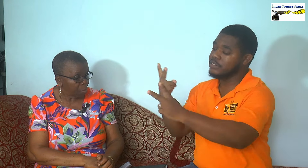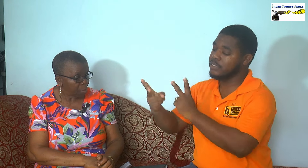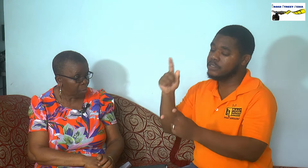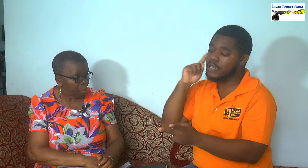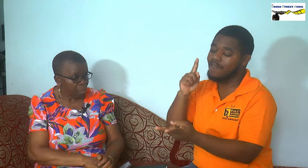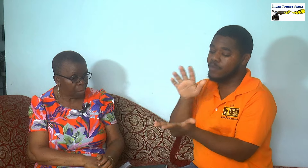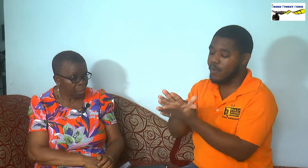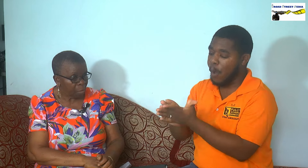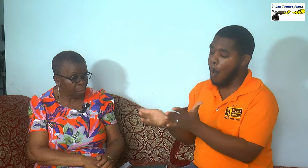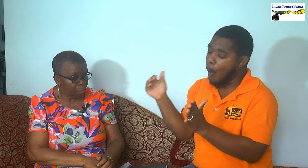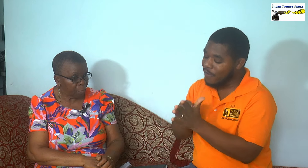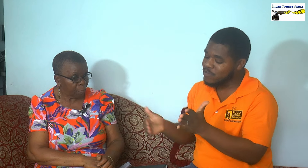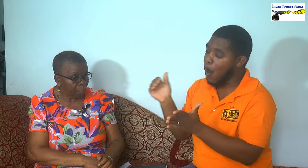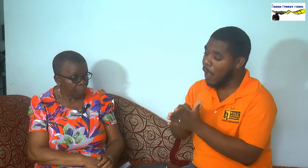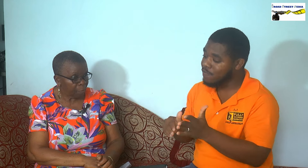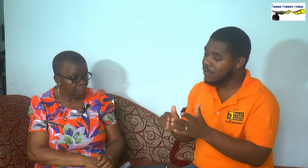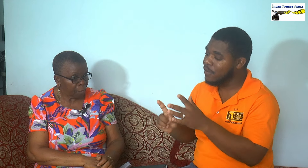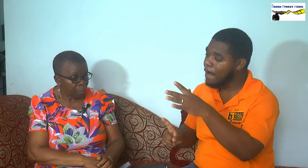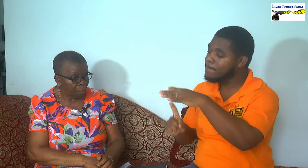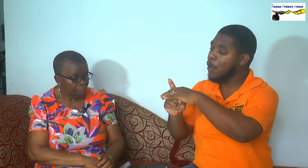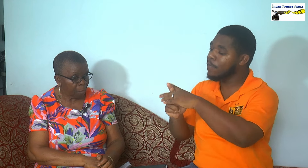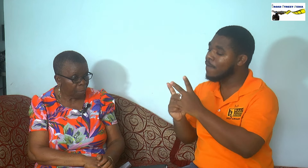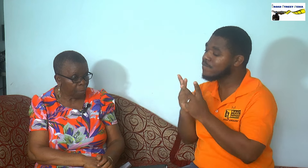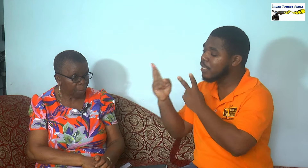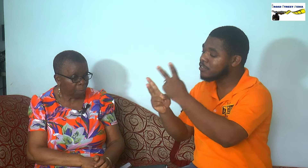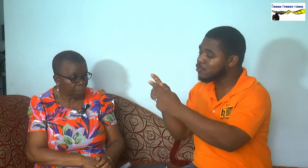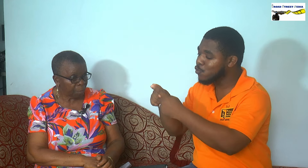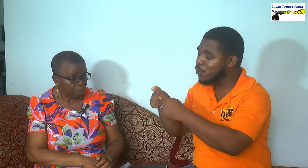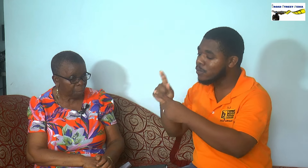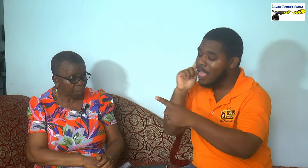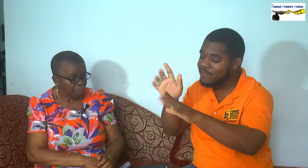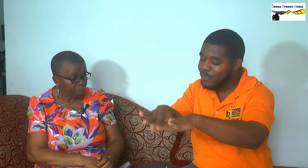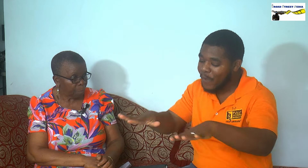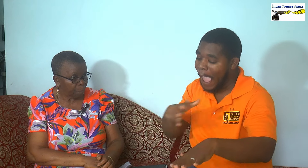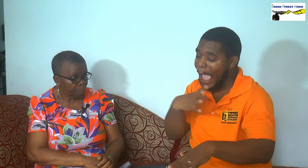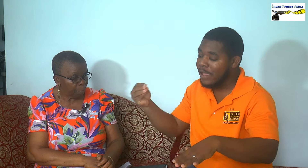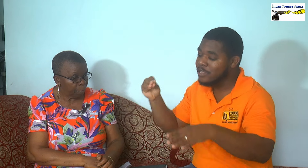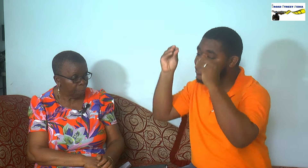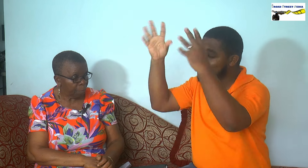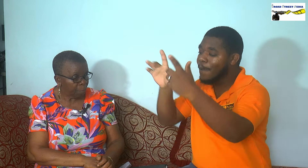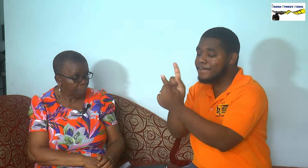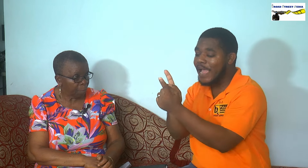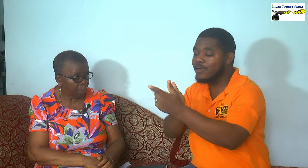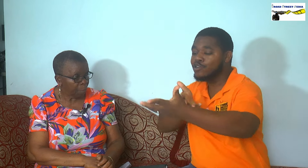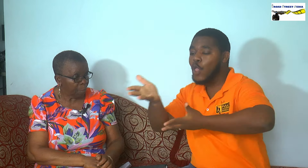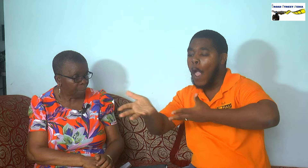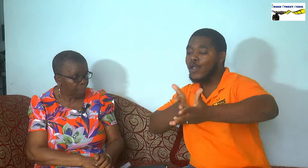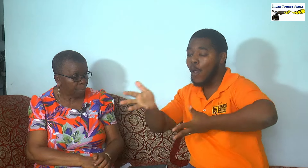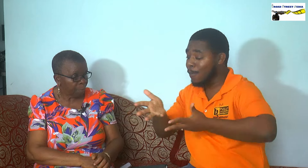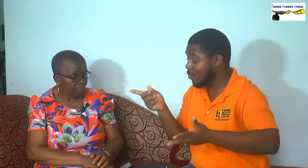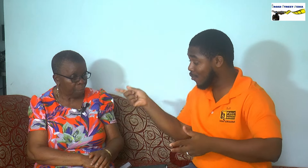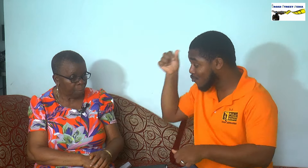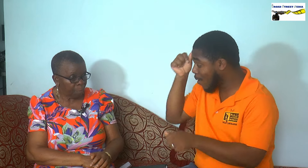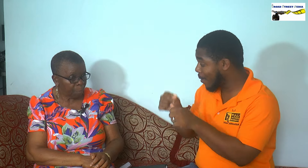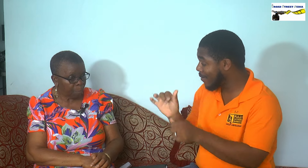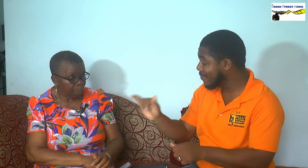Adult deaf, they would visit the school again and again. They would visit the deaf children, they'd meet the teachers and chat with